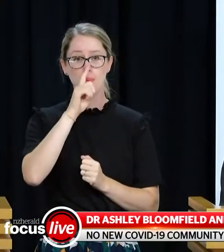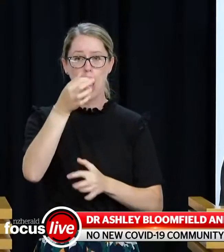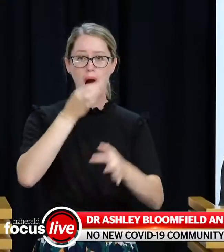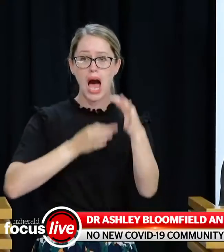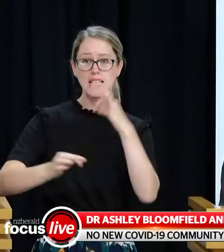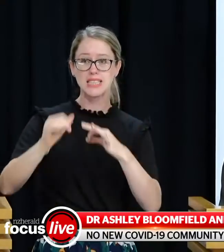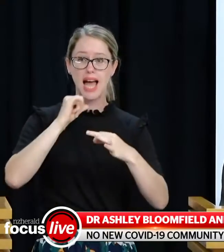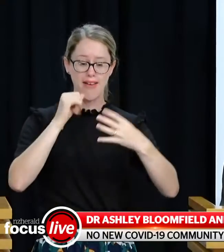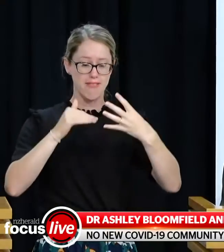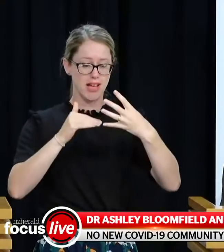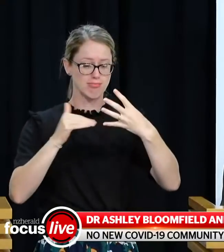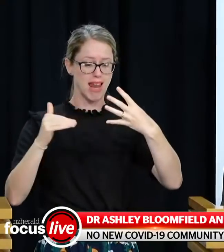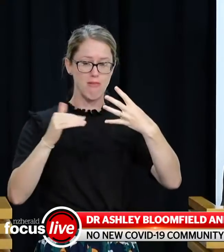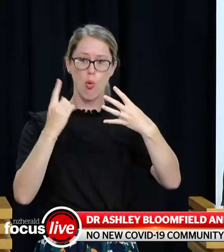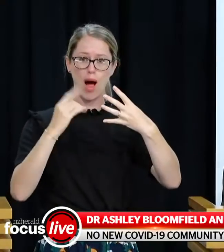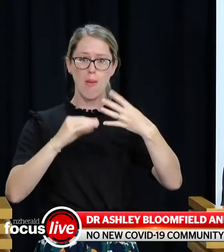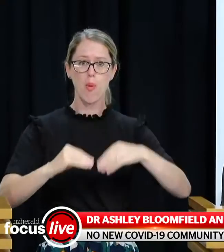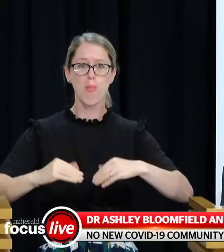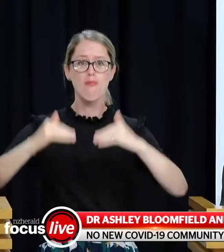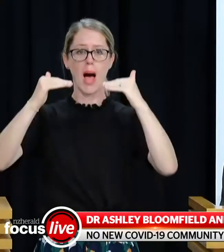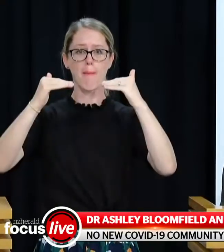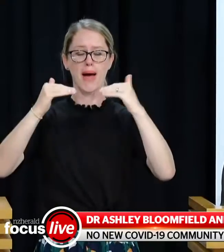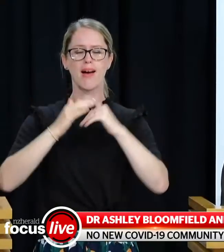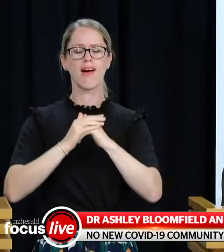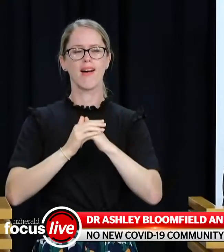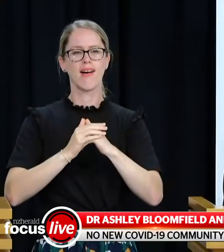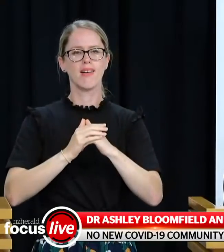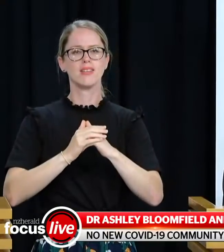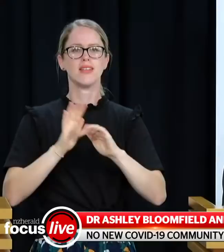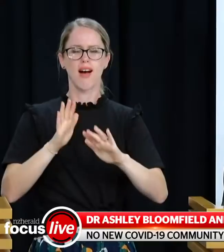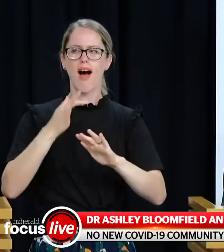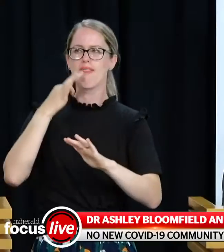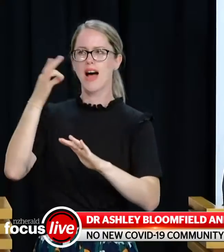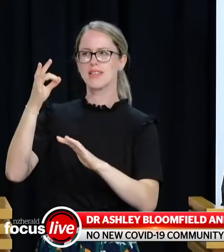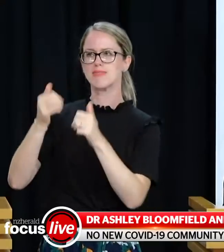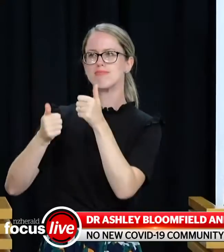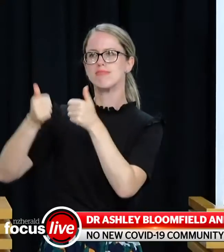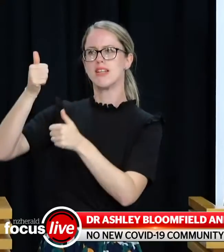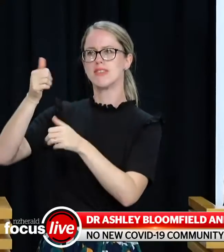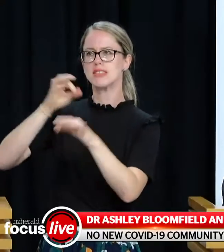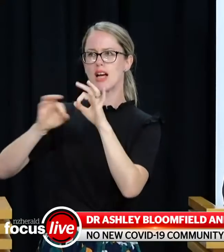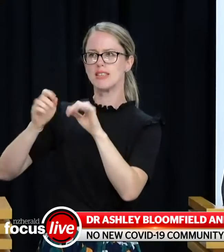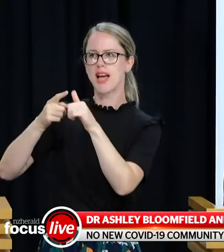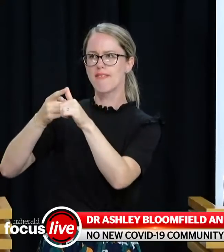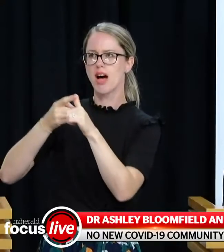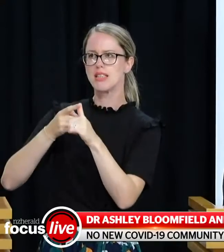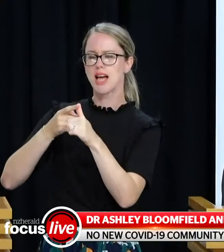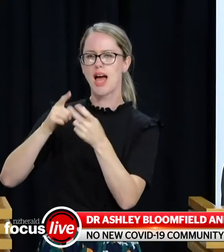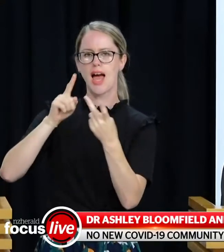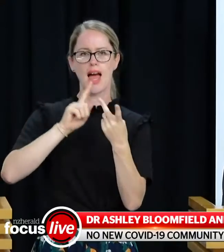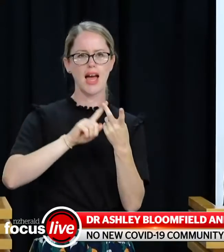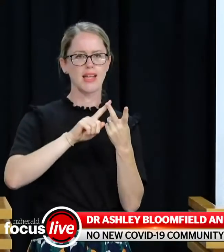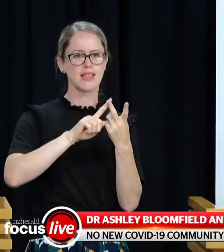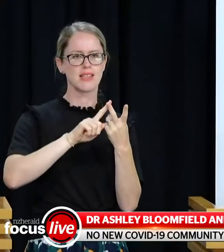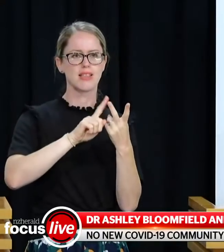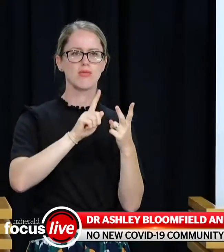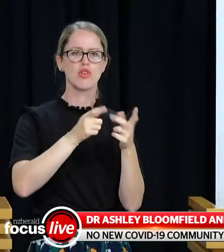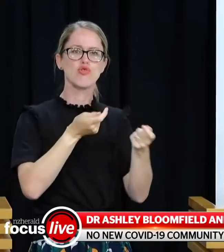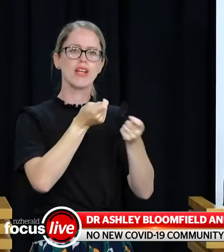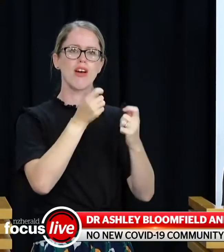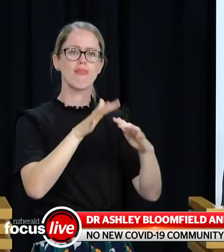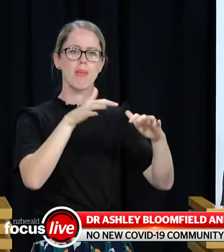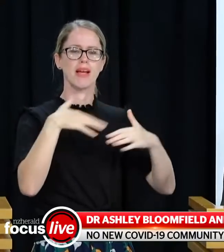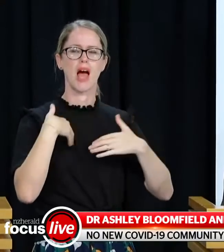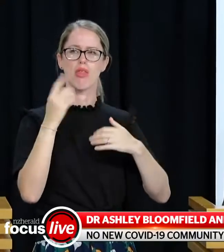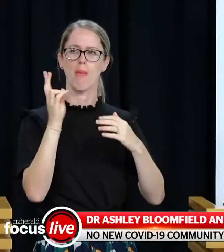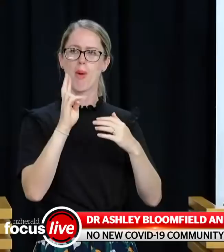I've formally sought advice from Dr Ian Town, the Chief Science Advisor at the Ministry, and Dr Caroline McElnay, the Director of Public